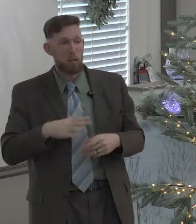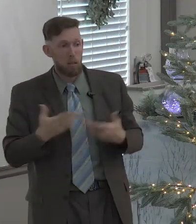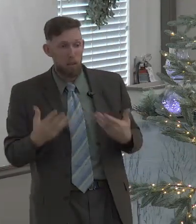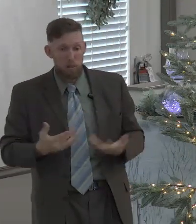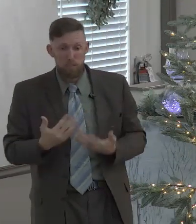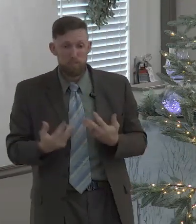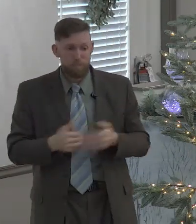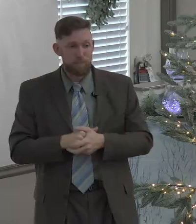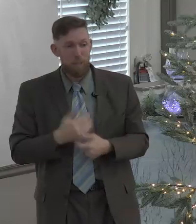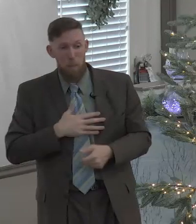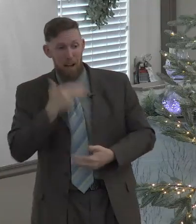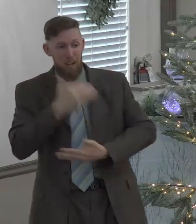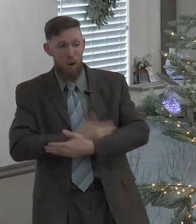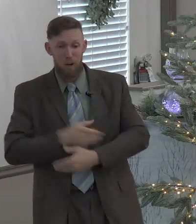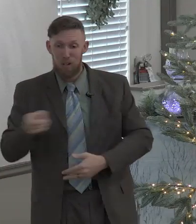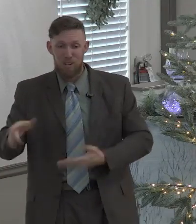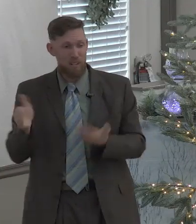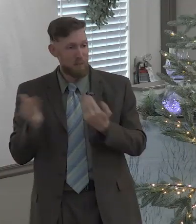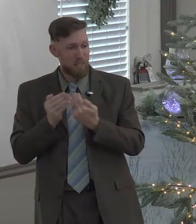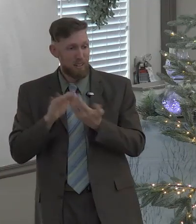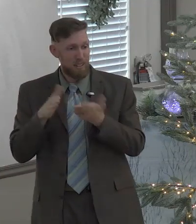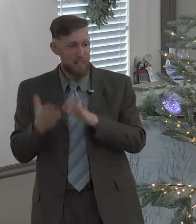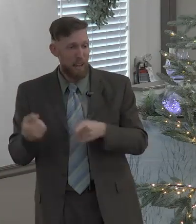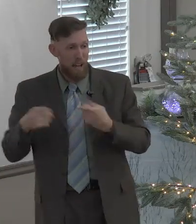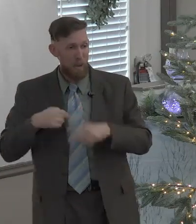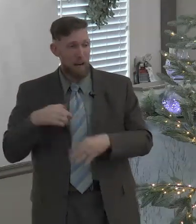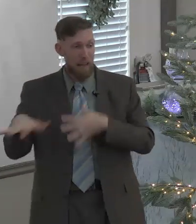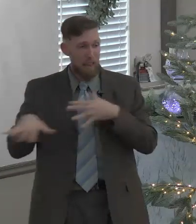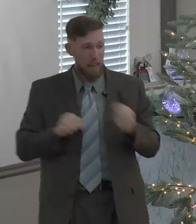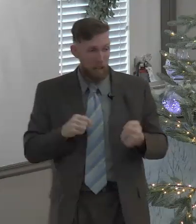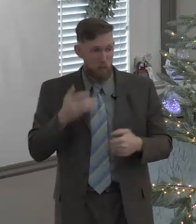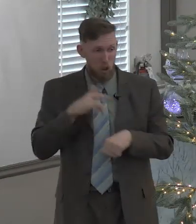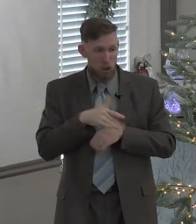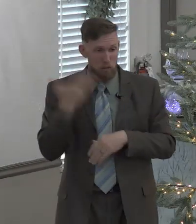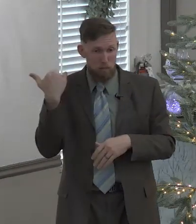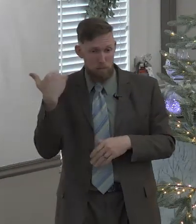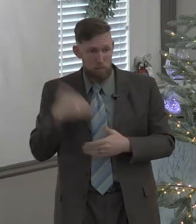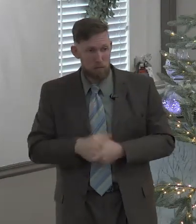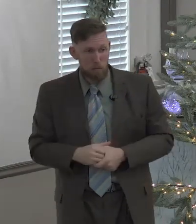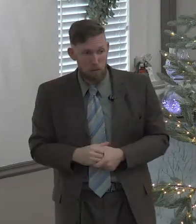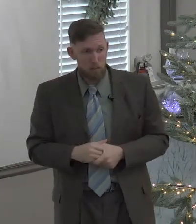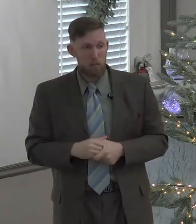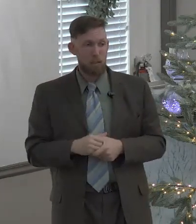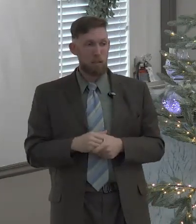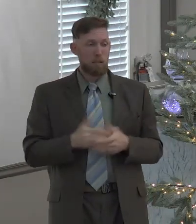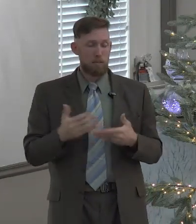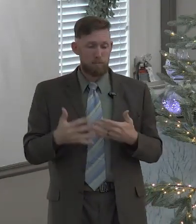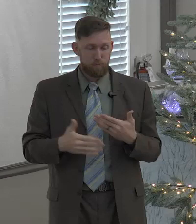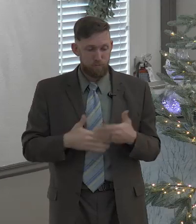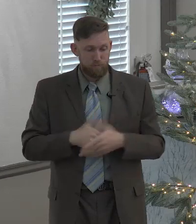Jairus is standing there, and he's saying, my little girl's, I left, and she was near death when I left.